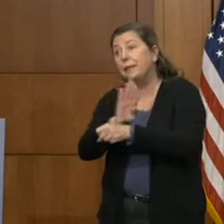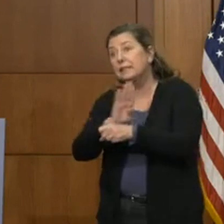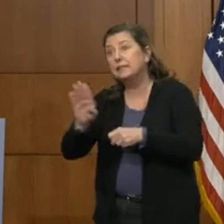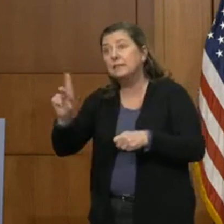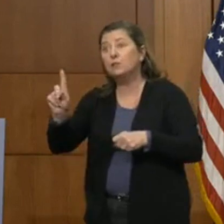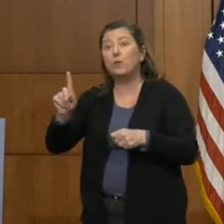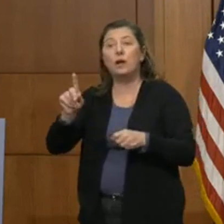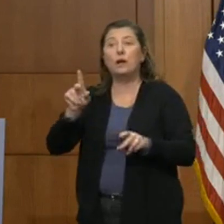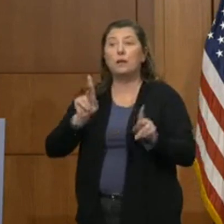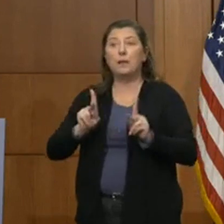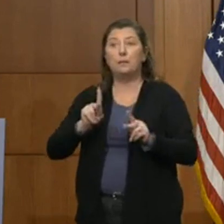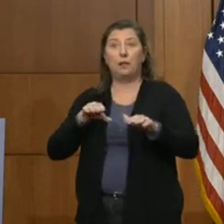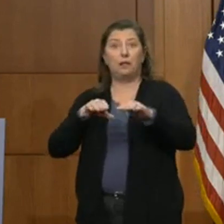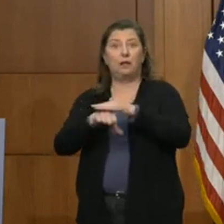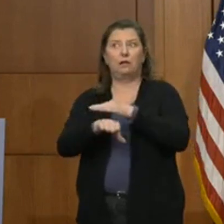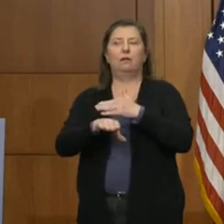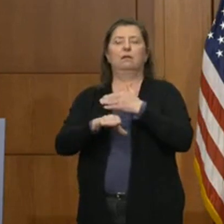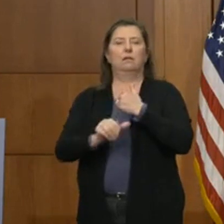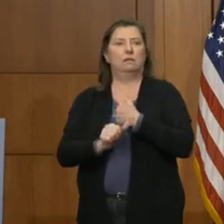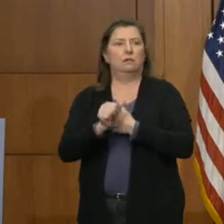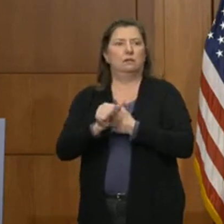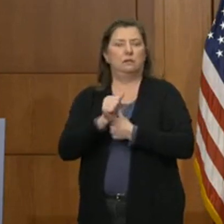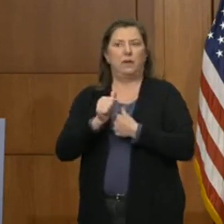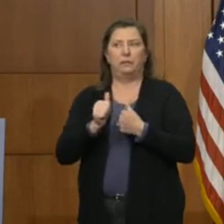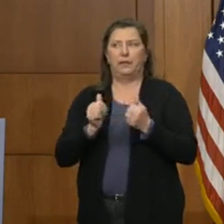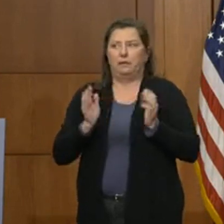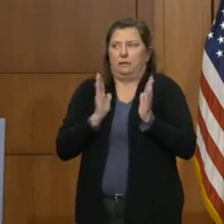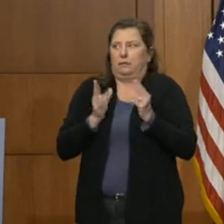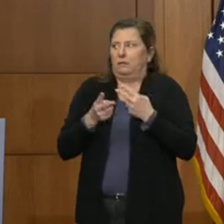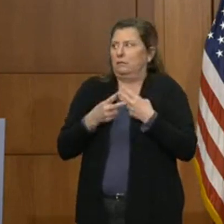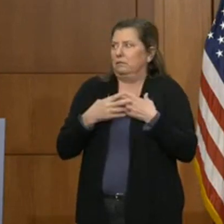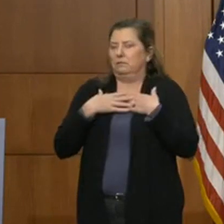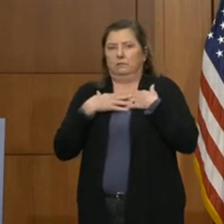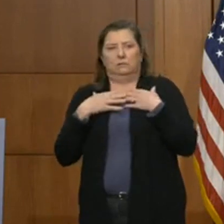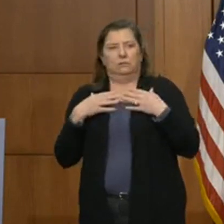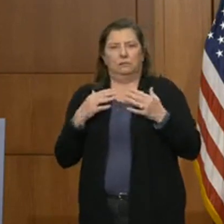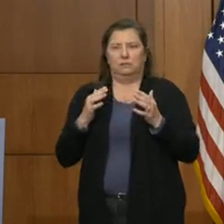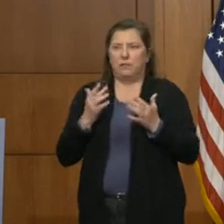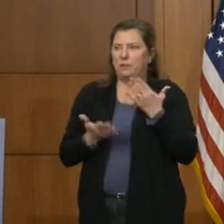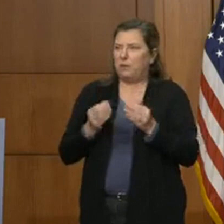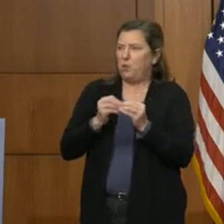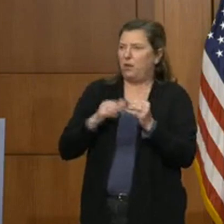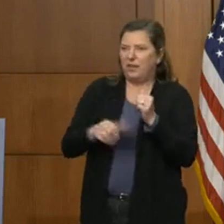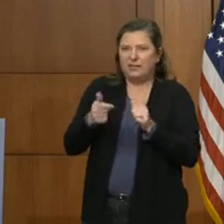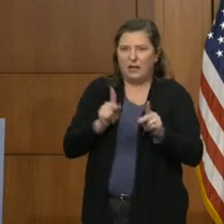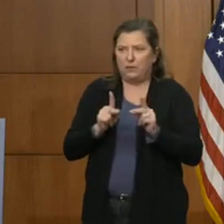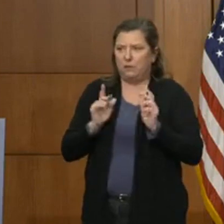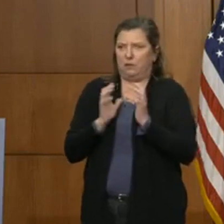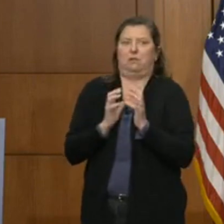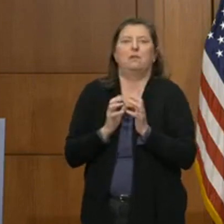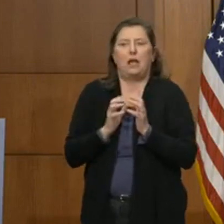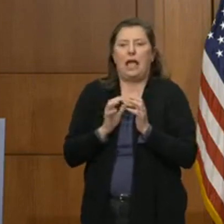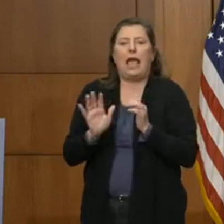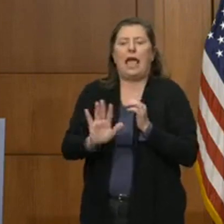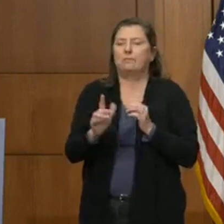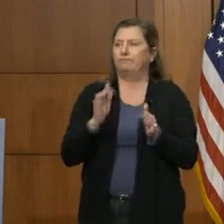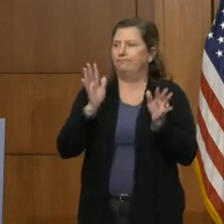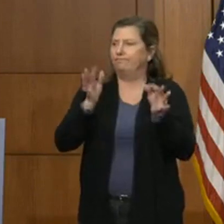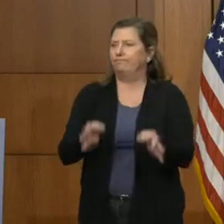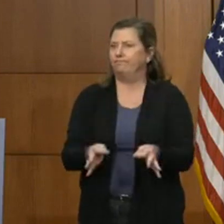the patrons would be at risk to be confined, where there would perhaps be more than 10 people, we made the decision